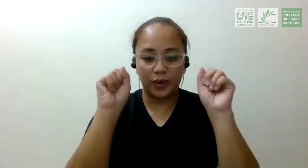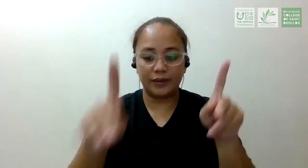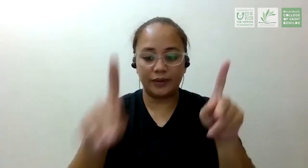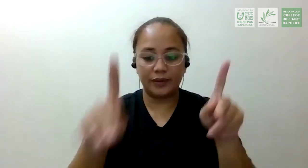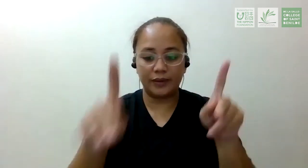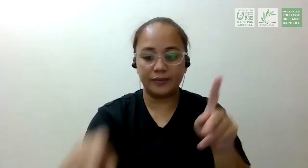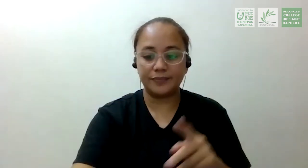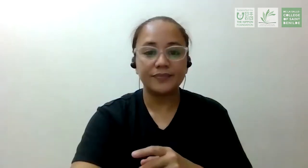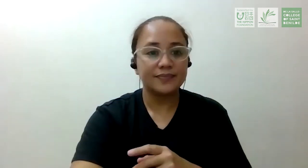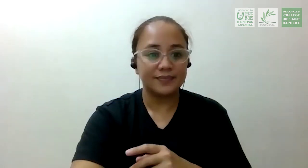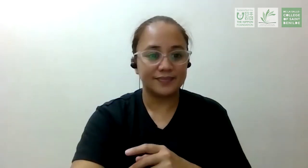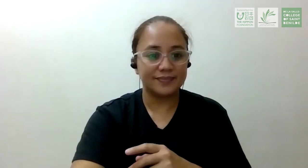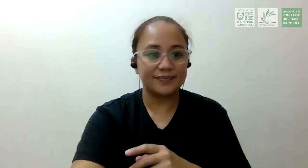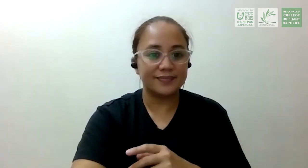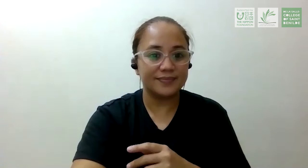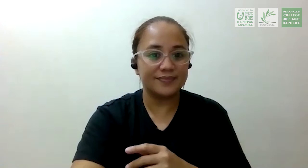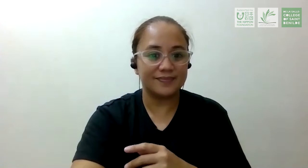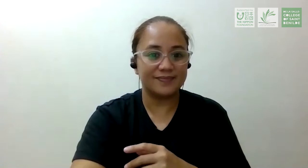Okay.